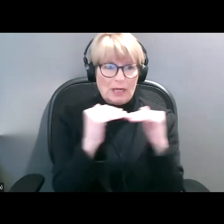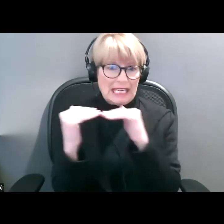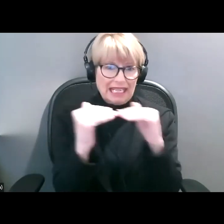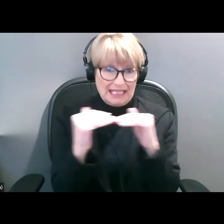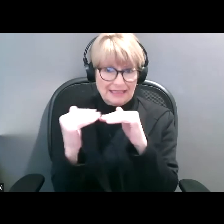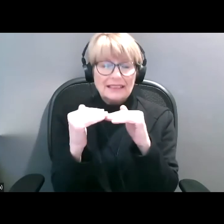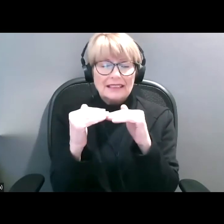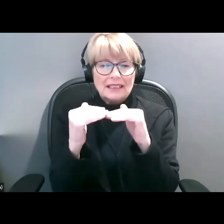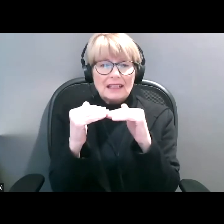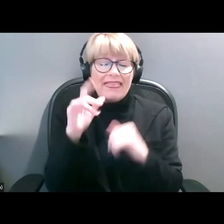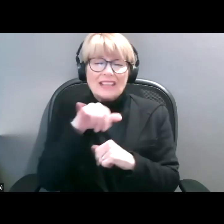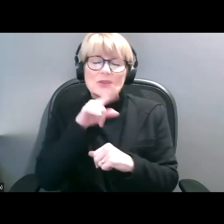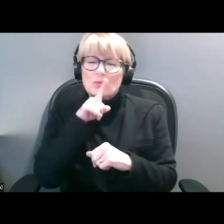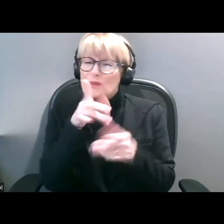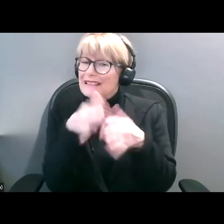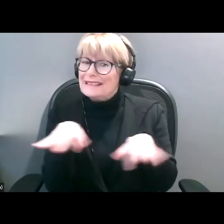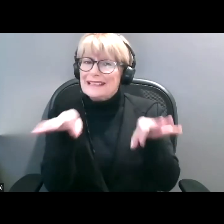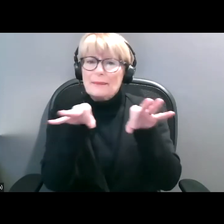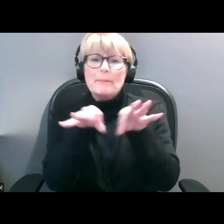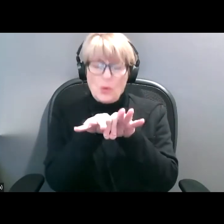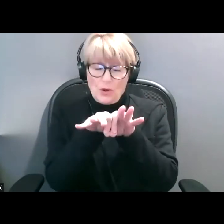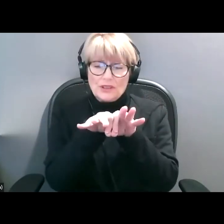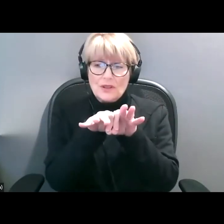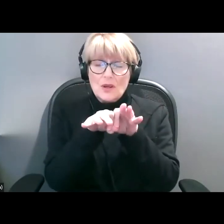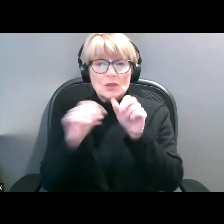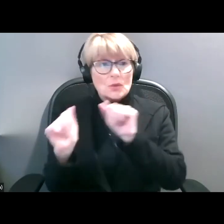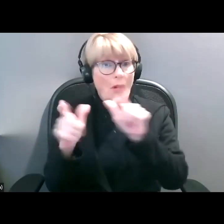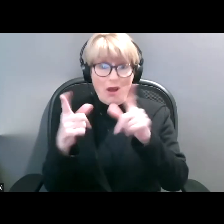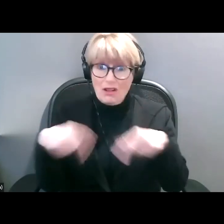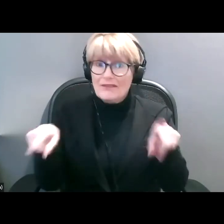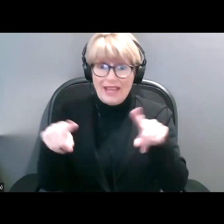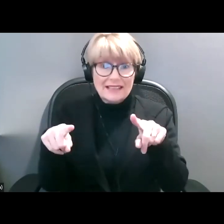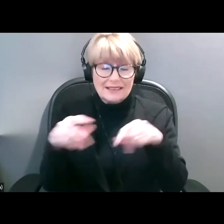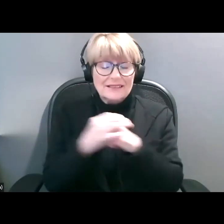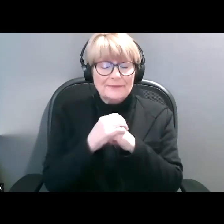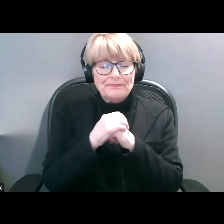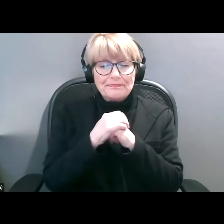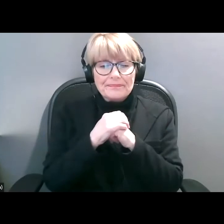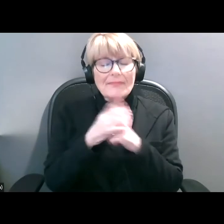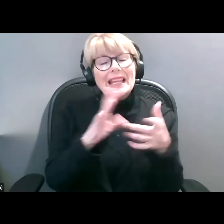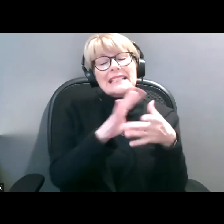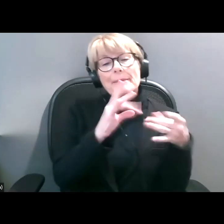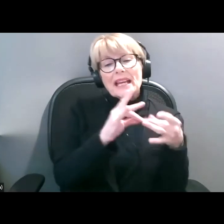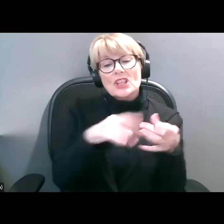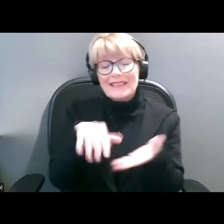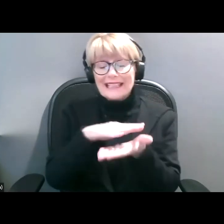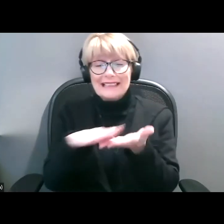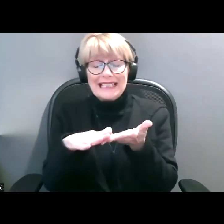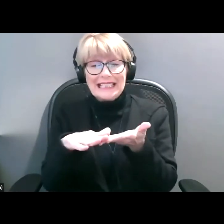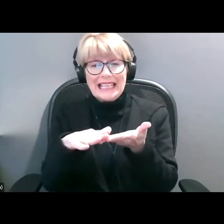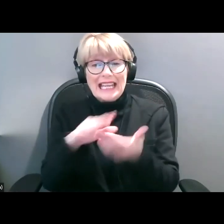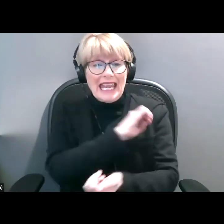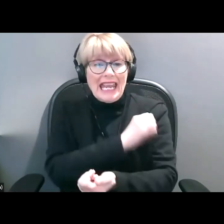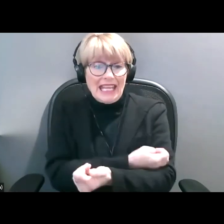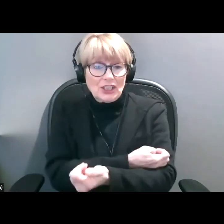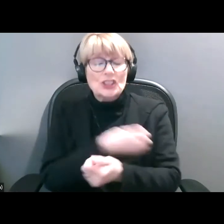are things that are very critical to all of us. As I mentioned, the Clean Energy Jobs Act, or